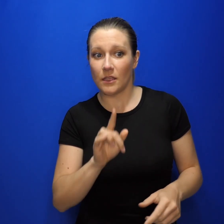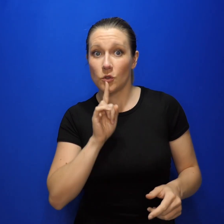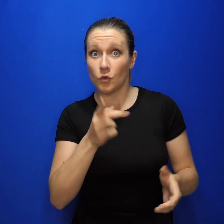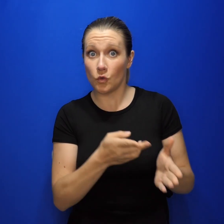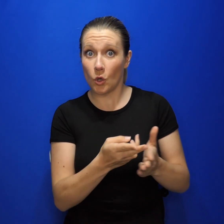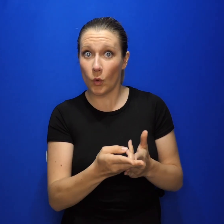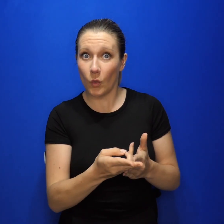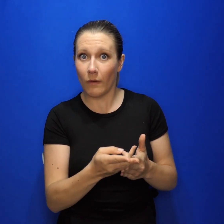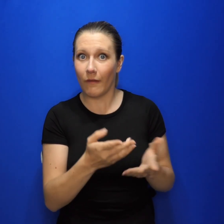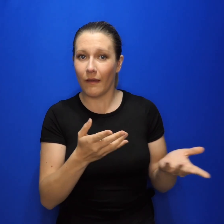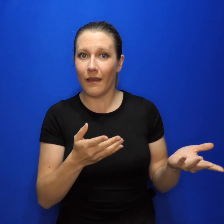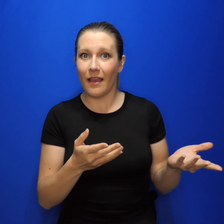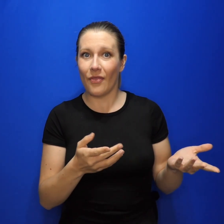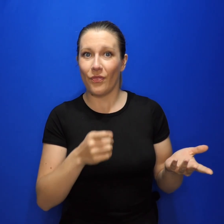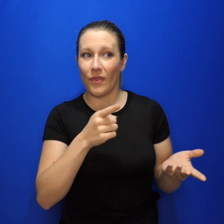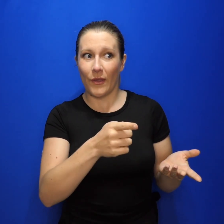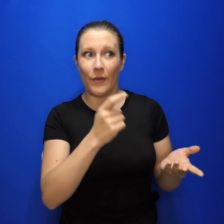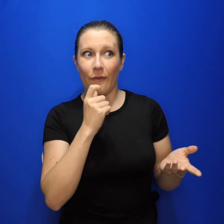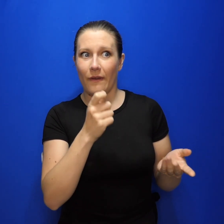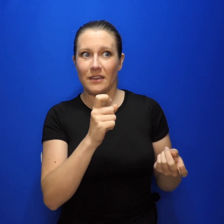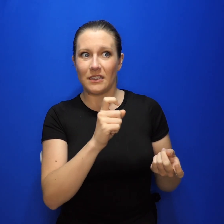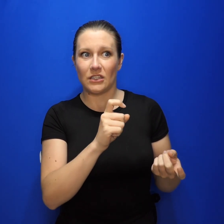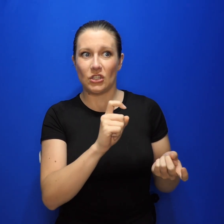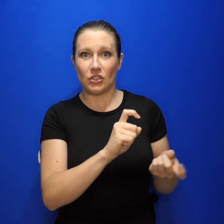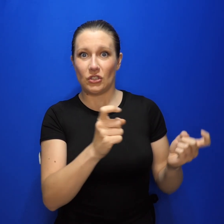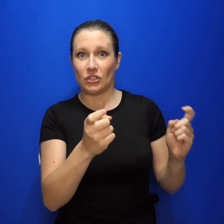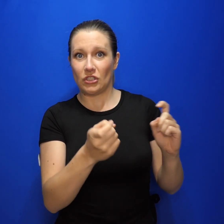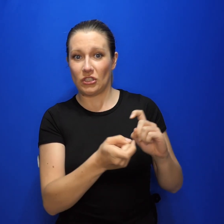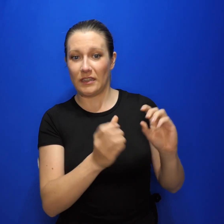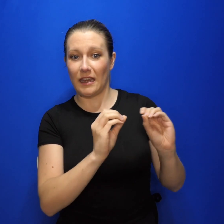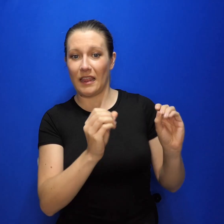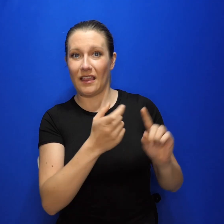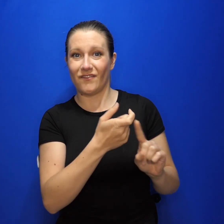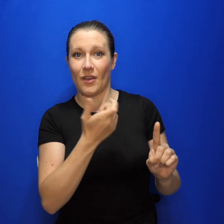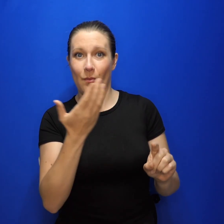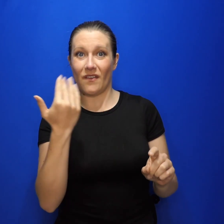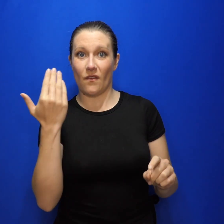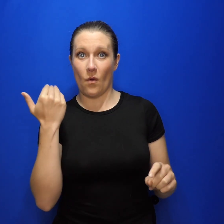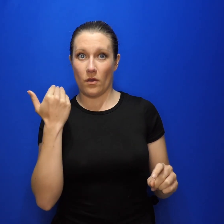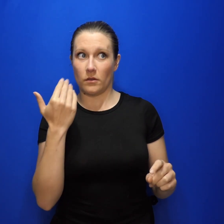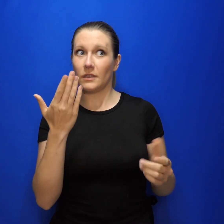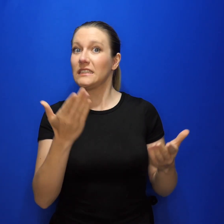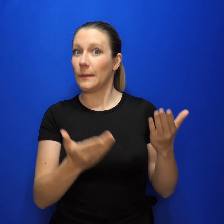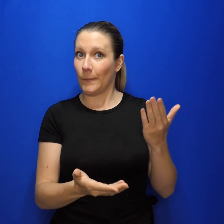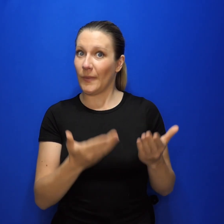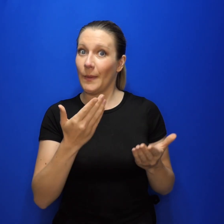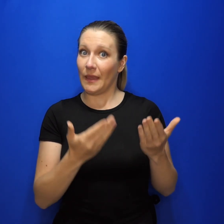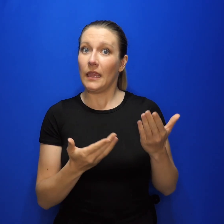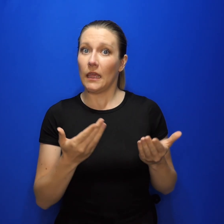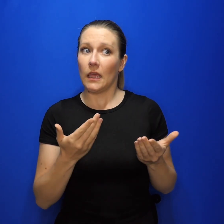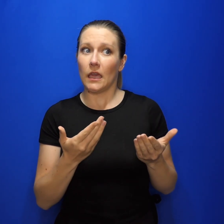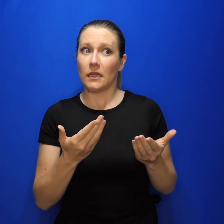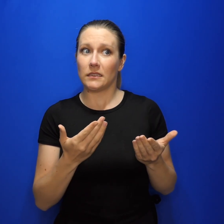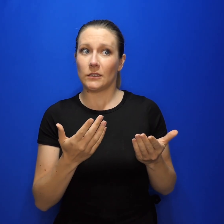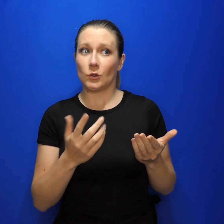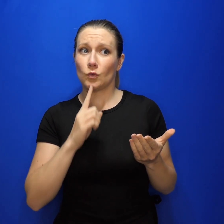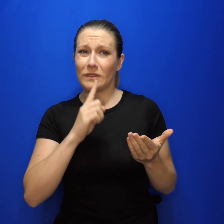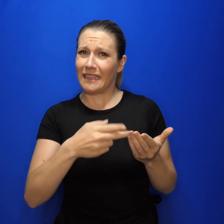case then, and they're not really transitioning at all from what they had been eating, which may be very high